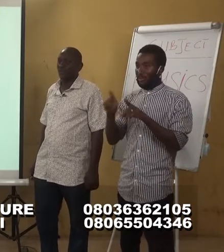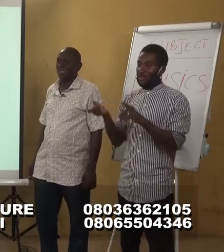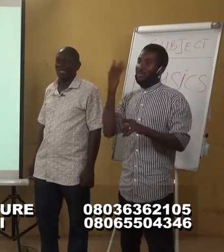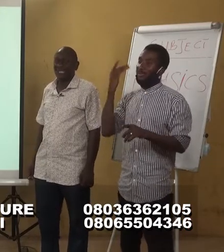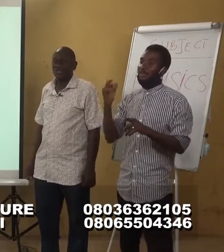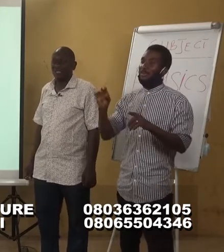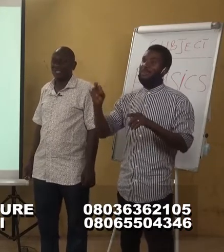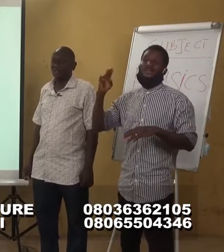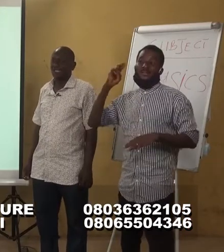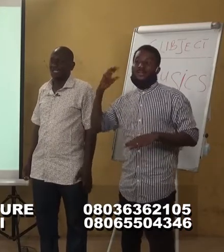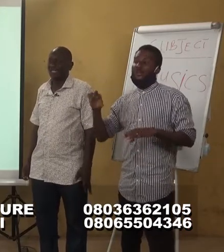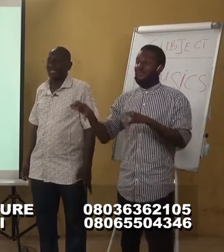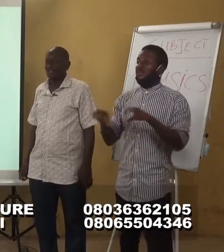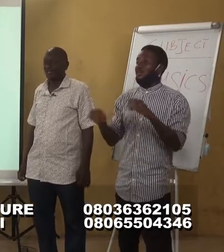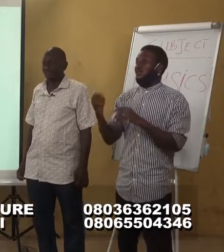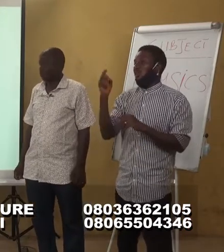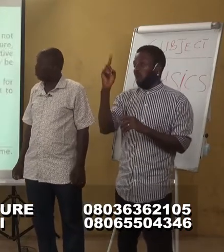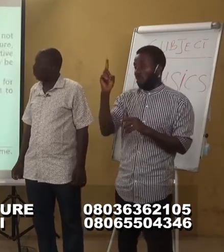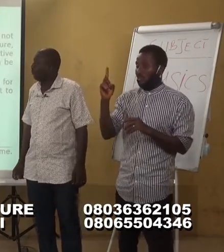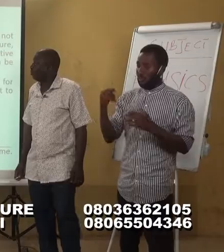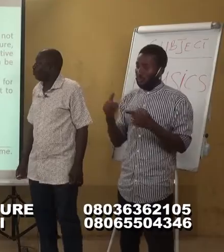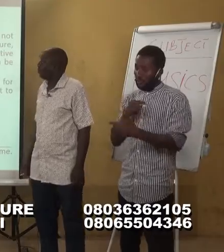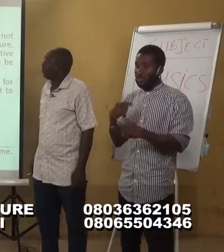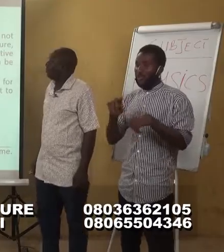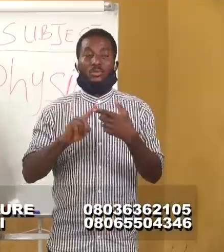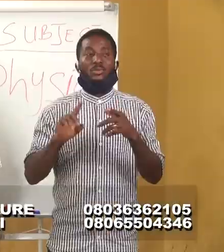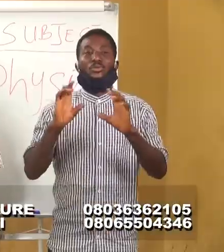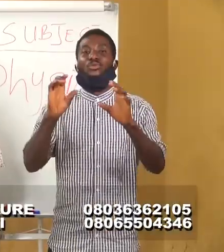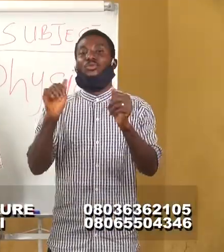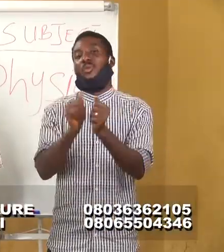continue with radioactivity 2.